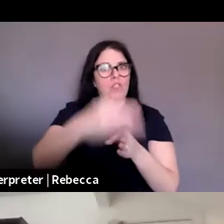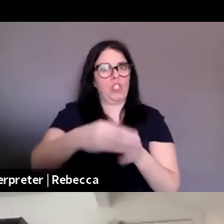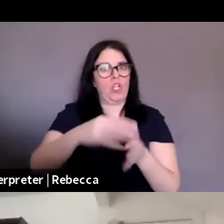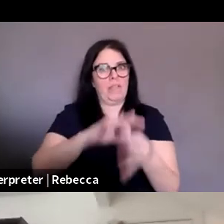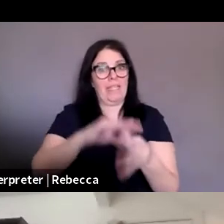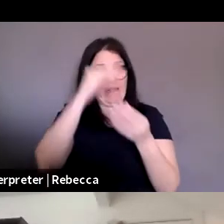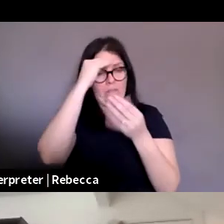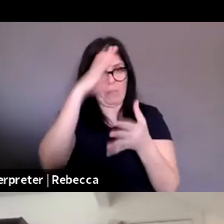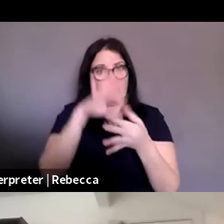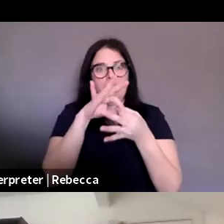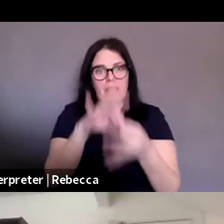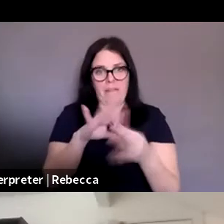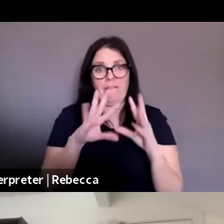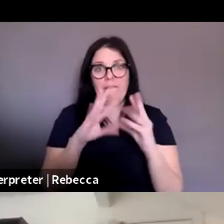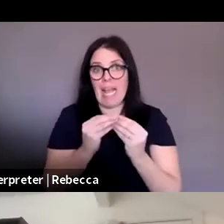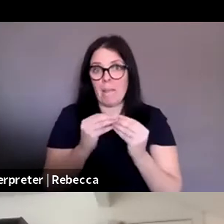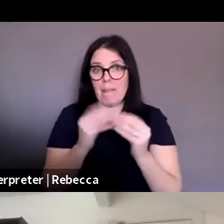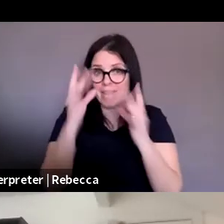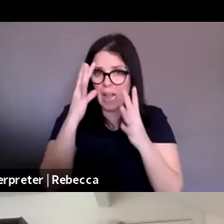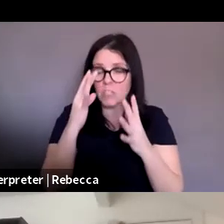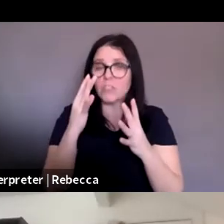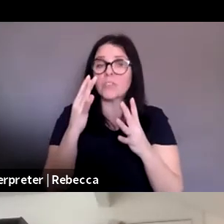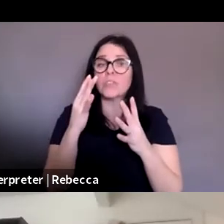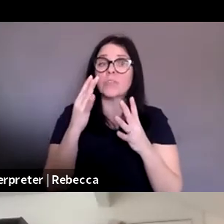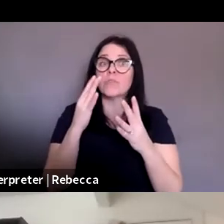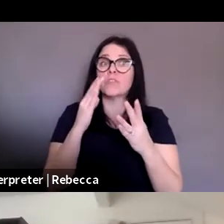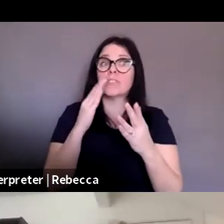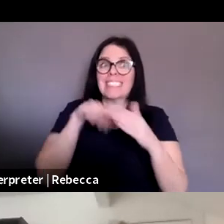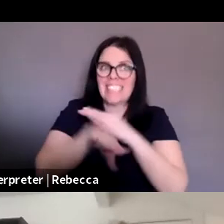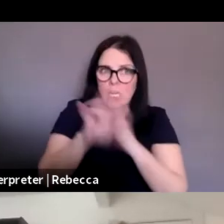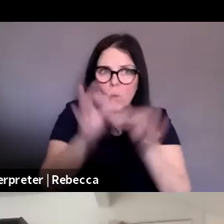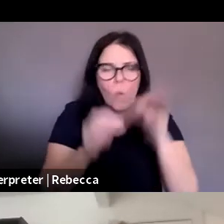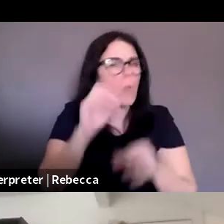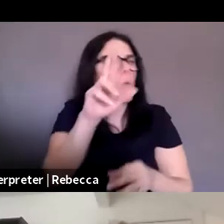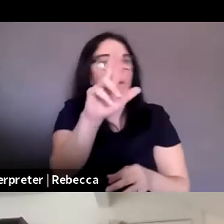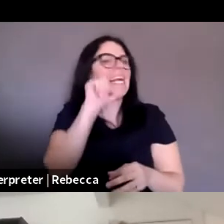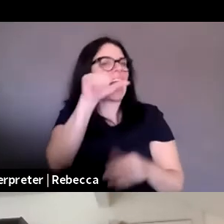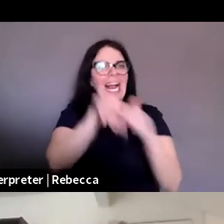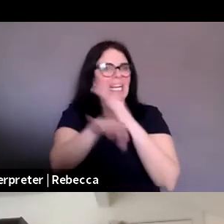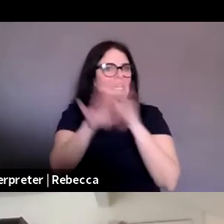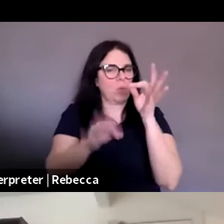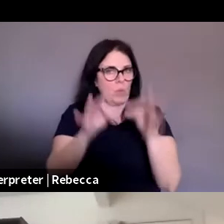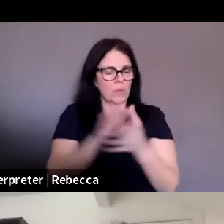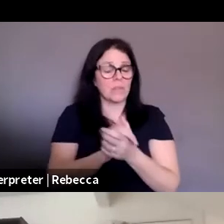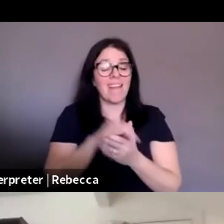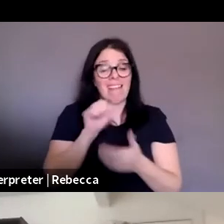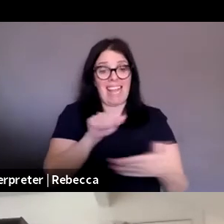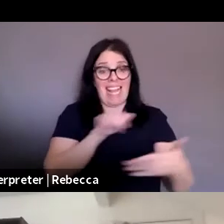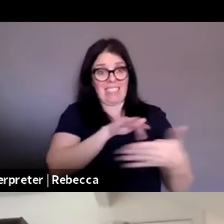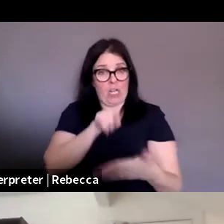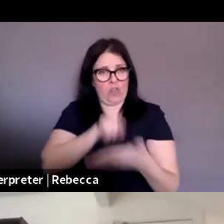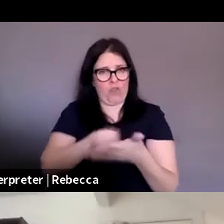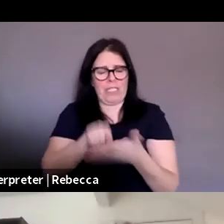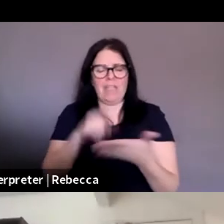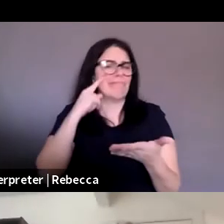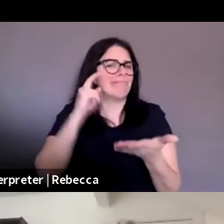about family violence reaching or not reaching the courts. When we look at well-designed studies, we find that the